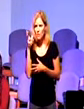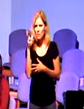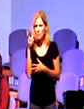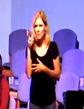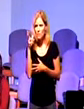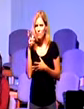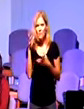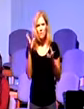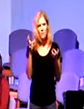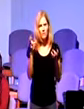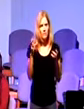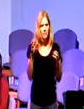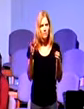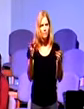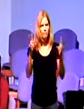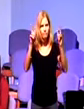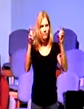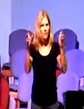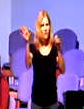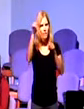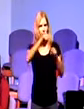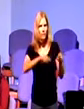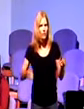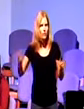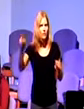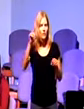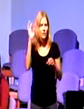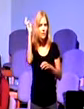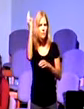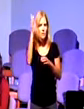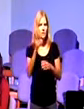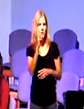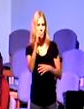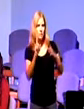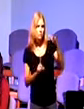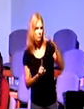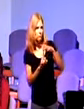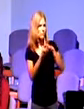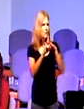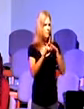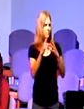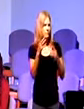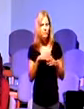what we call full circle speakers. There's two that stand out in my mind,